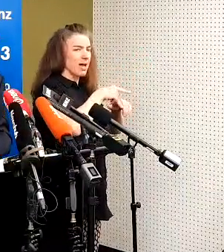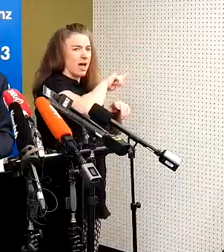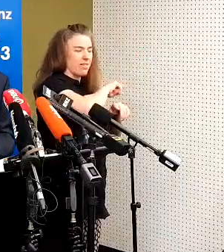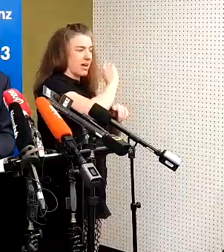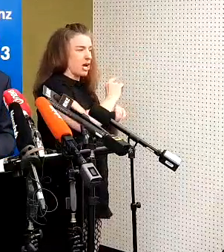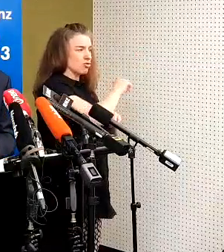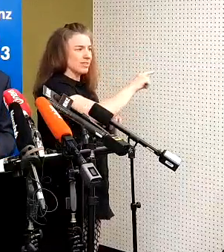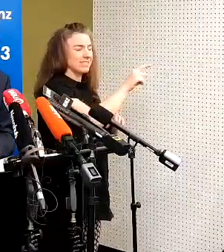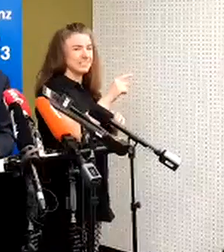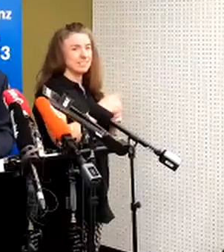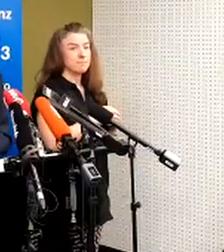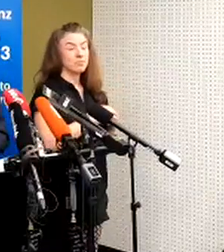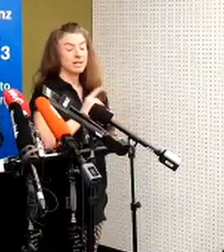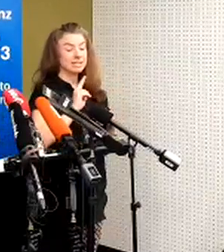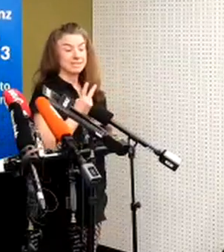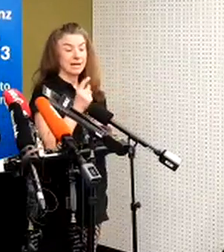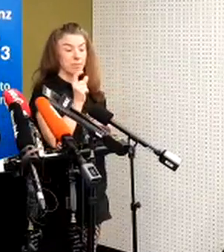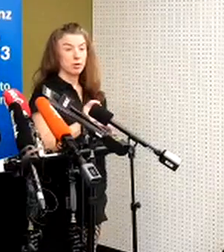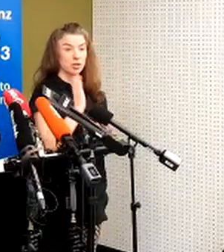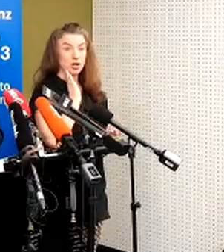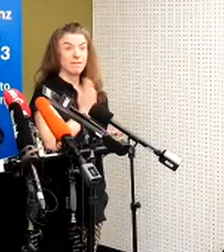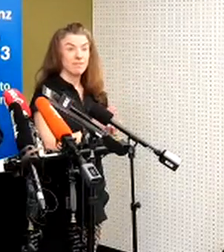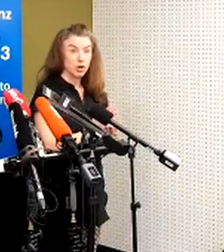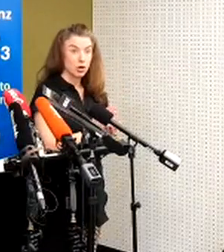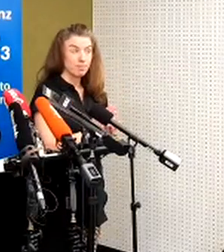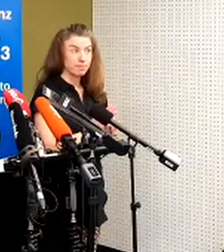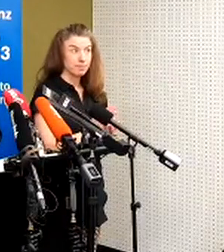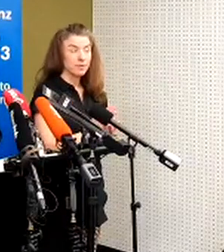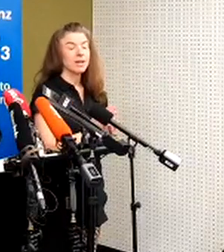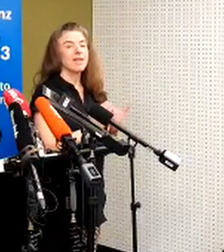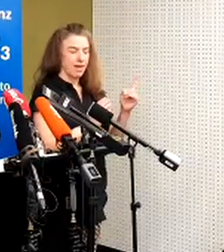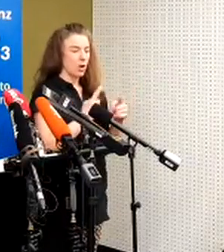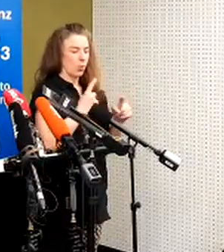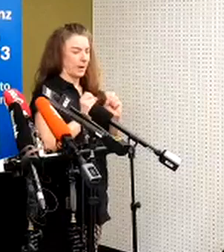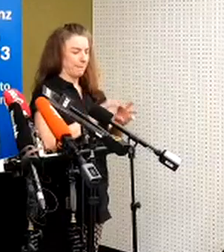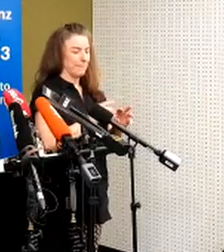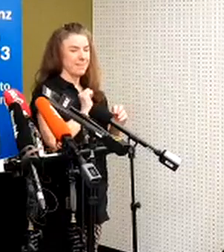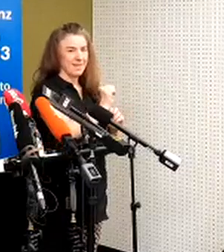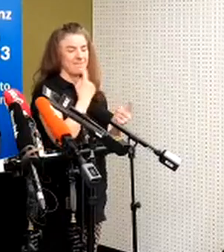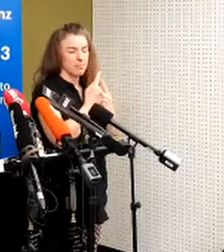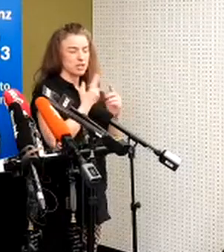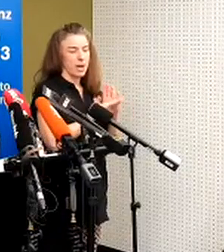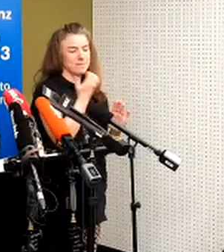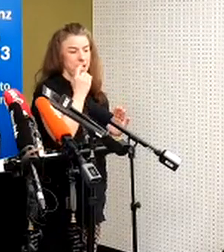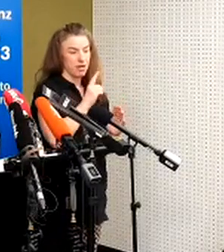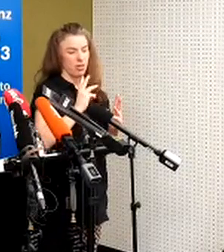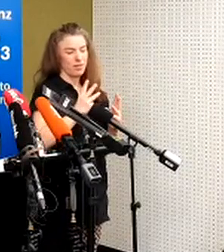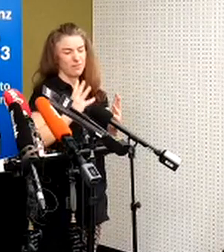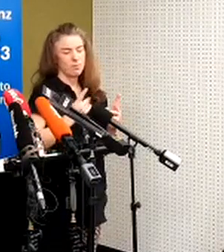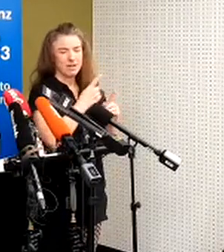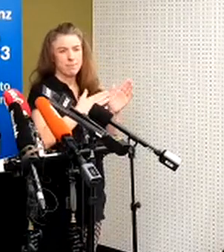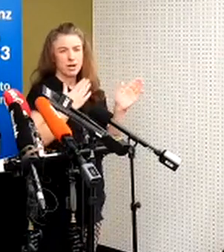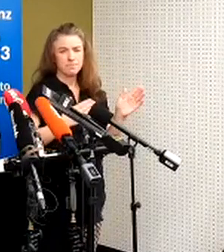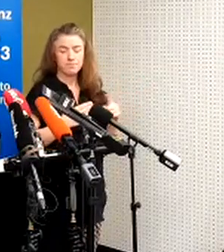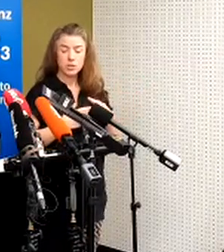with the second case they were pretty rapid at doing that. Probably a little bit of a backlog now for the third and fourth case. My last question is just the children.